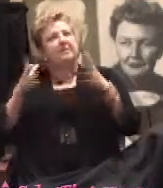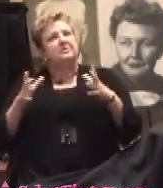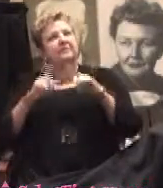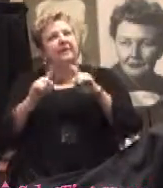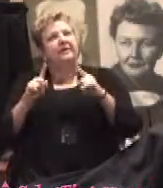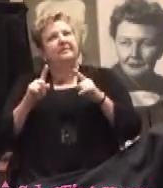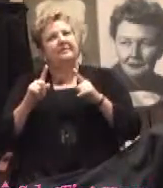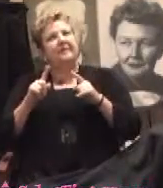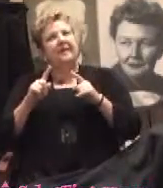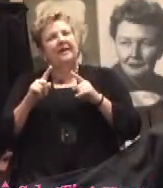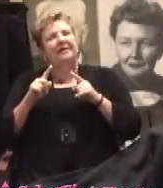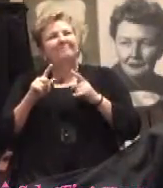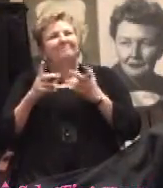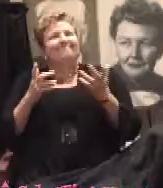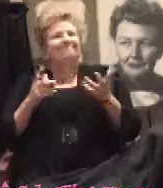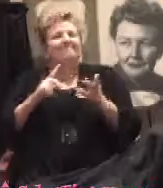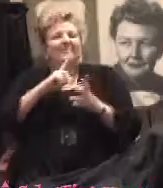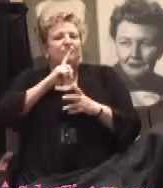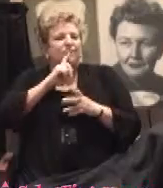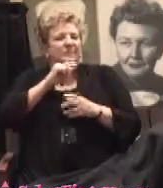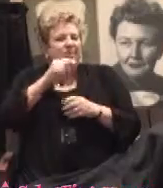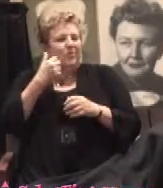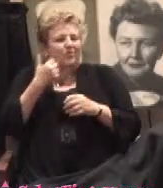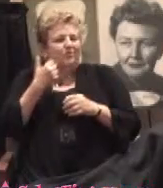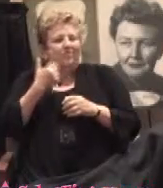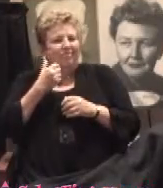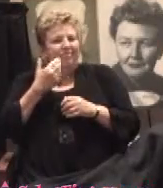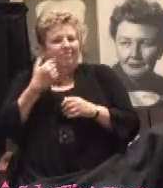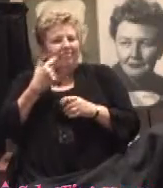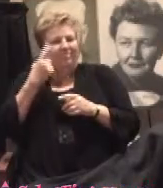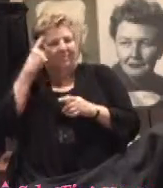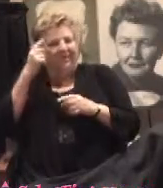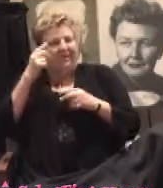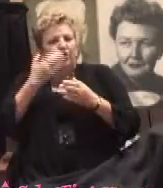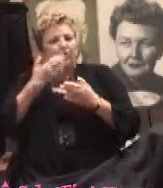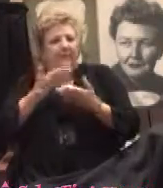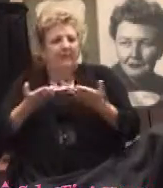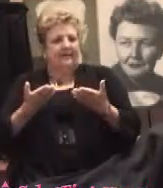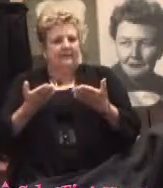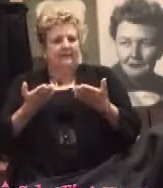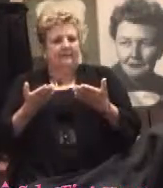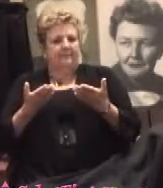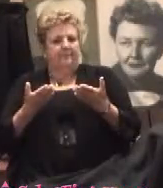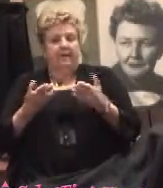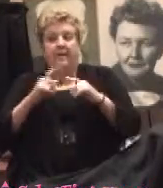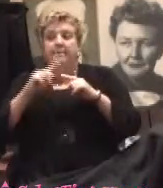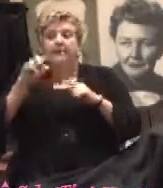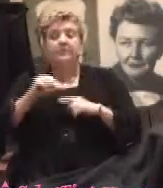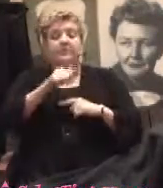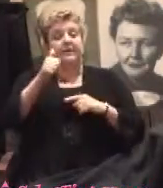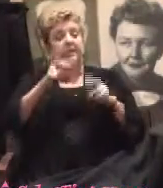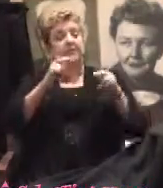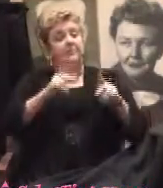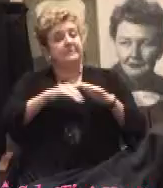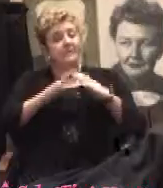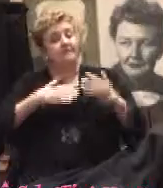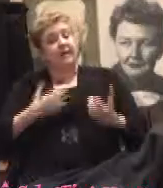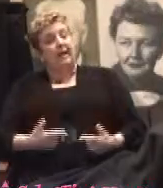think good things. And on the other hand, I have this person in my life named Sandy Beach who I've never met, but I've listened to his CDs